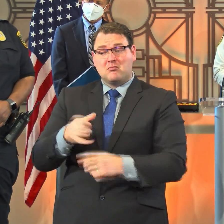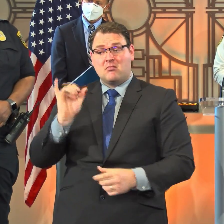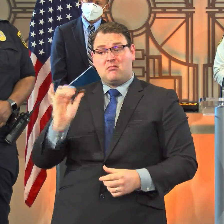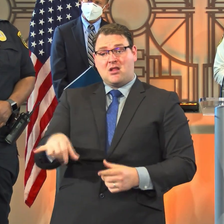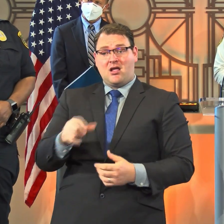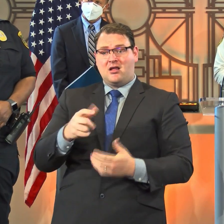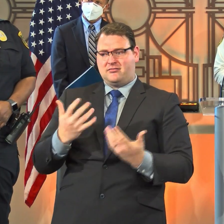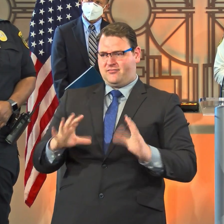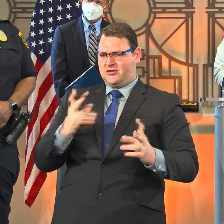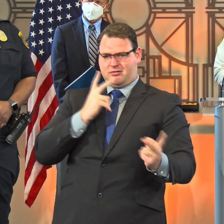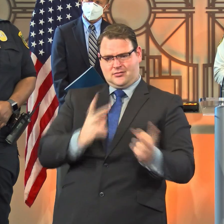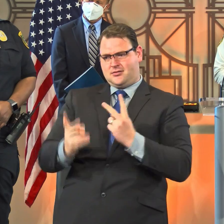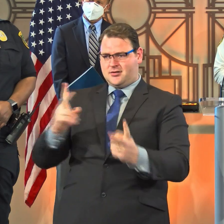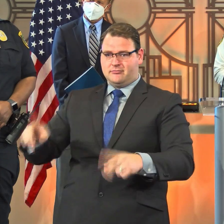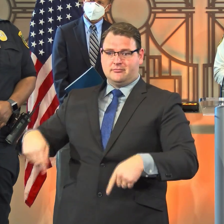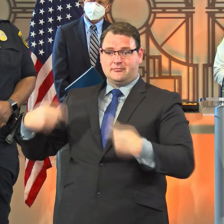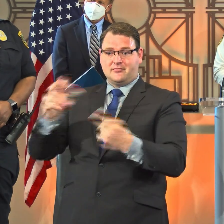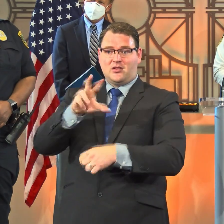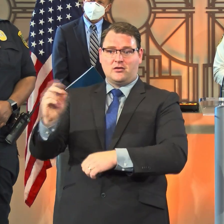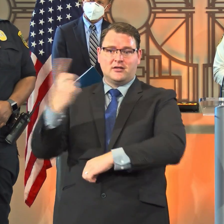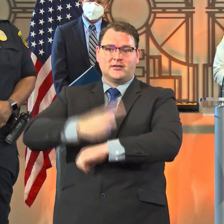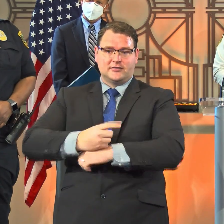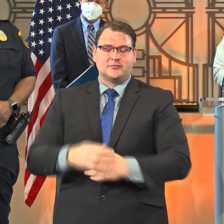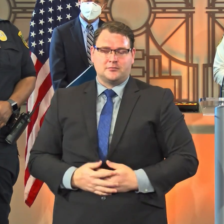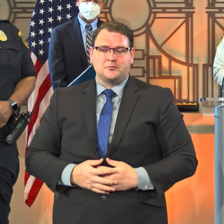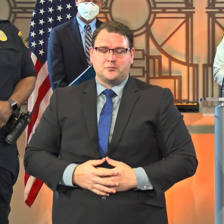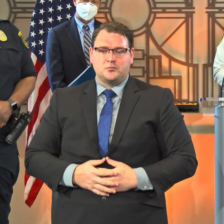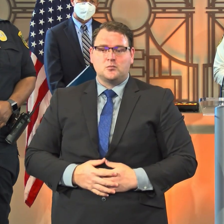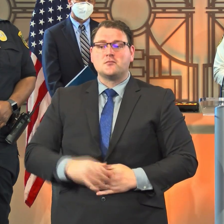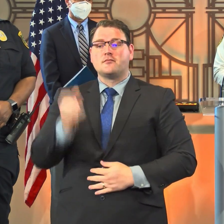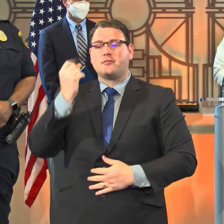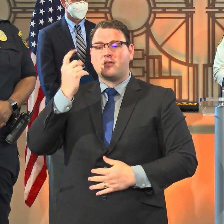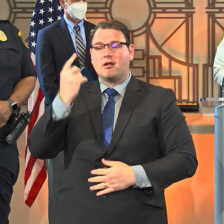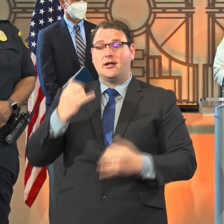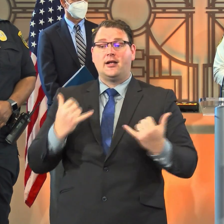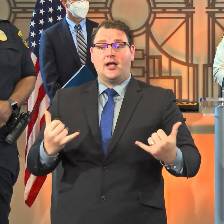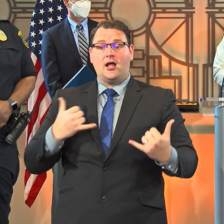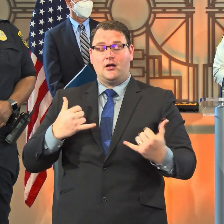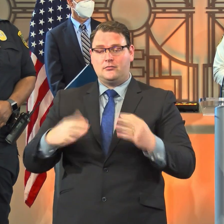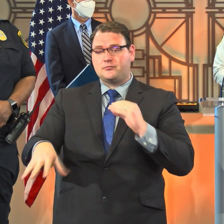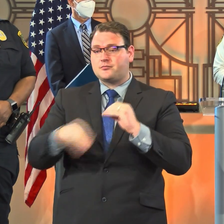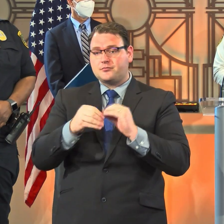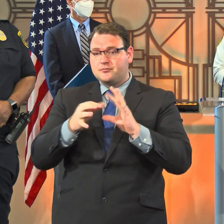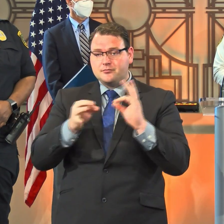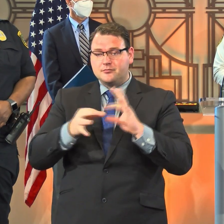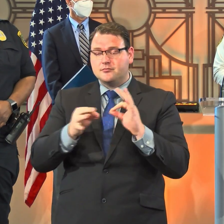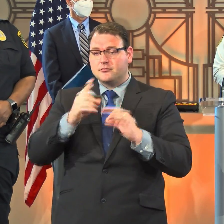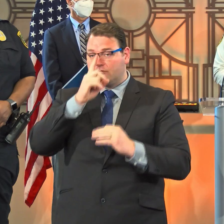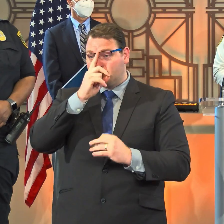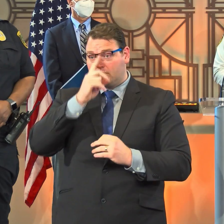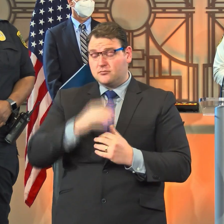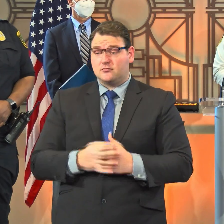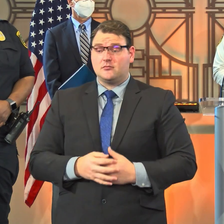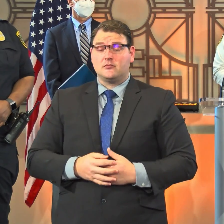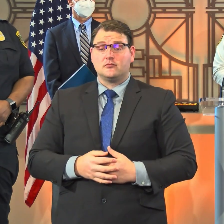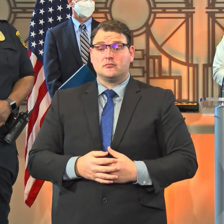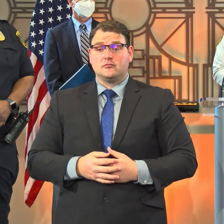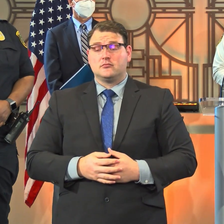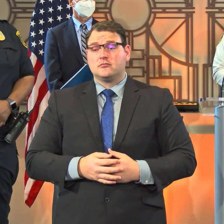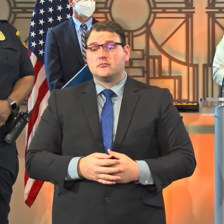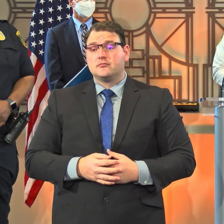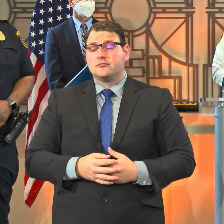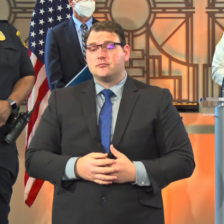last 30 days. What I will say is that there's been this statement made that the